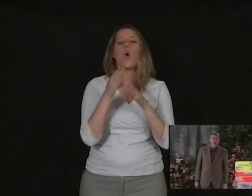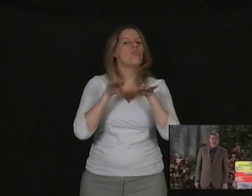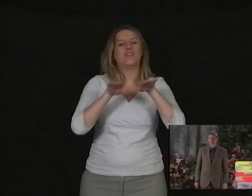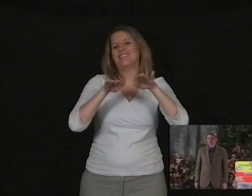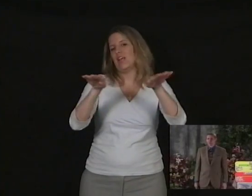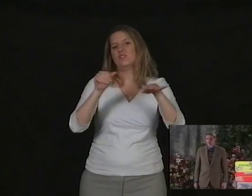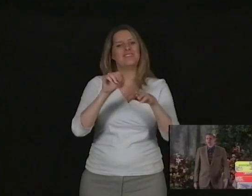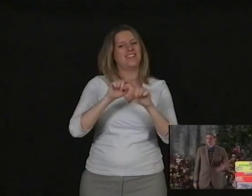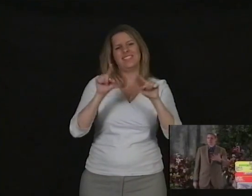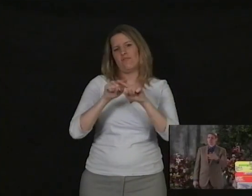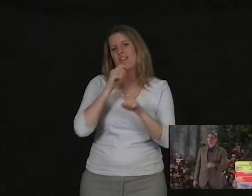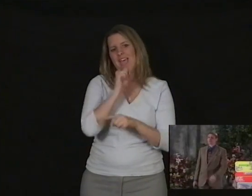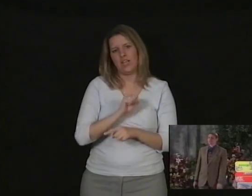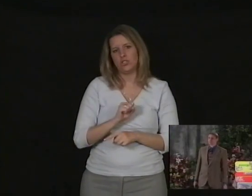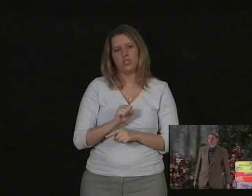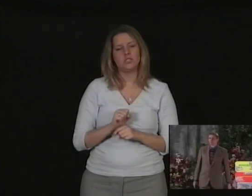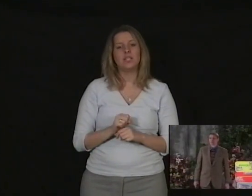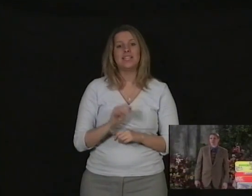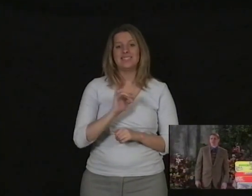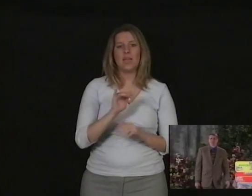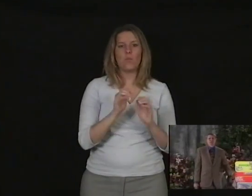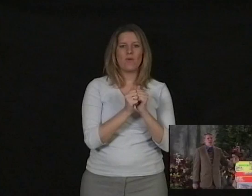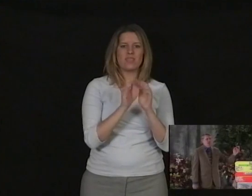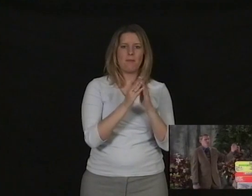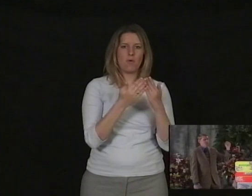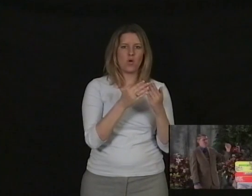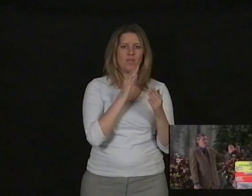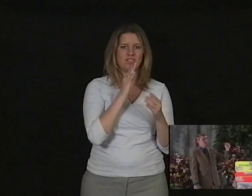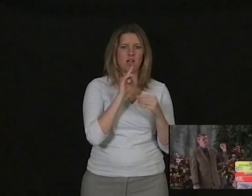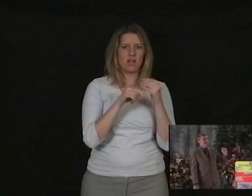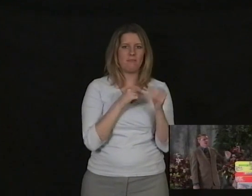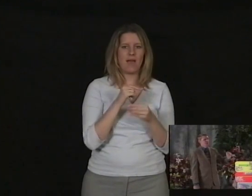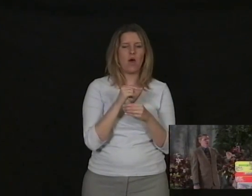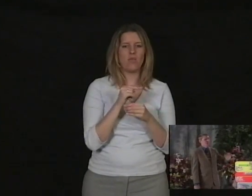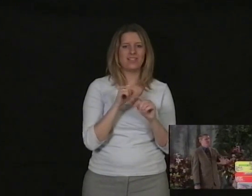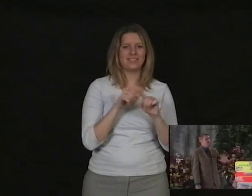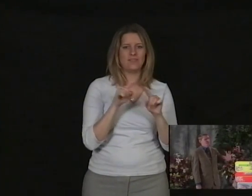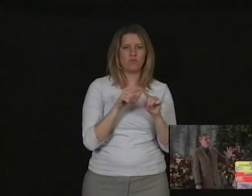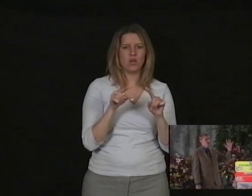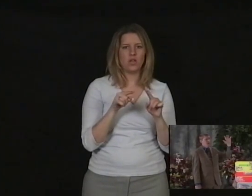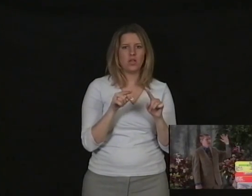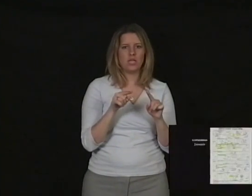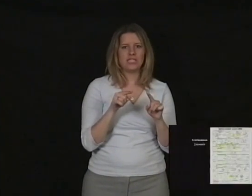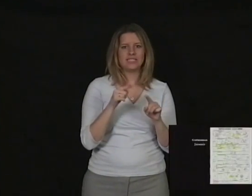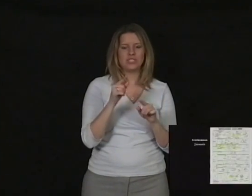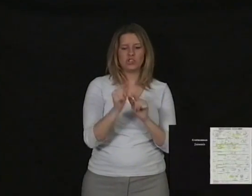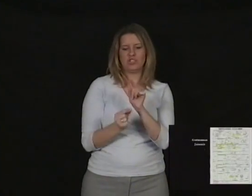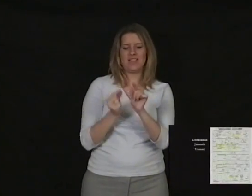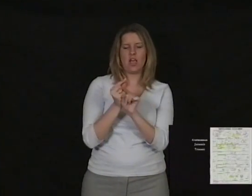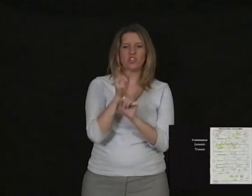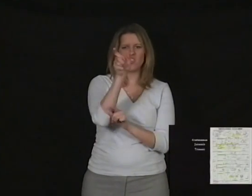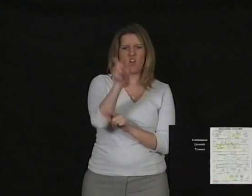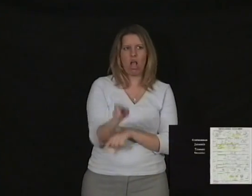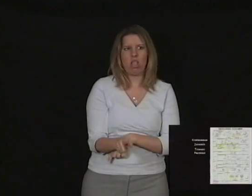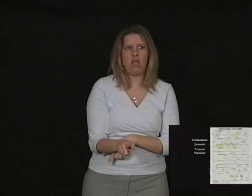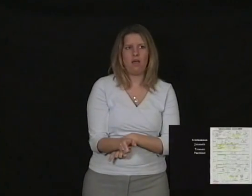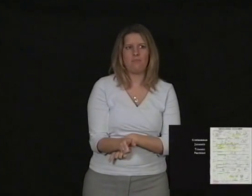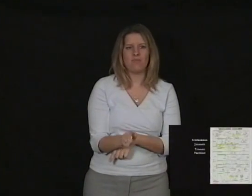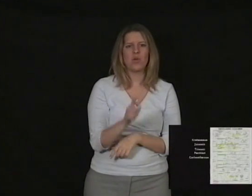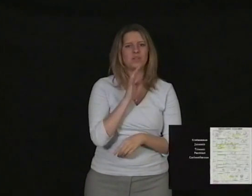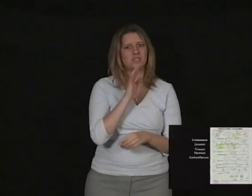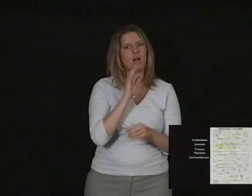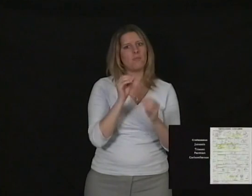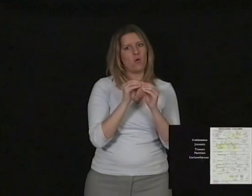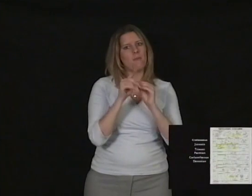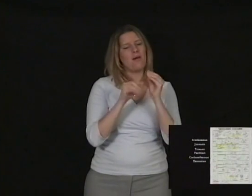different ages, not a year apart. Same thing with the textbook when they tell the kids about the Cenozoic, Mesozoic, Paleozoic. How many have ever heard of the geologic column before? We cover